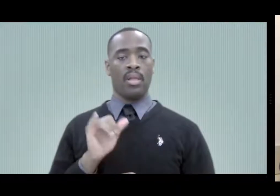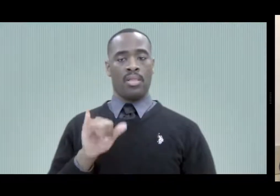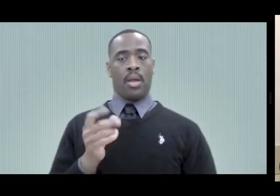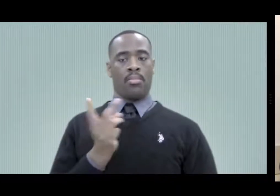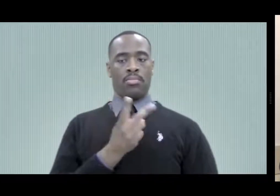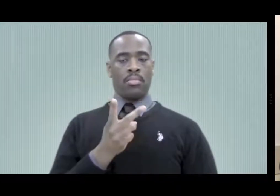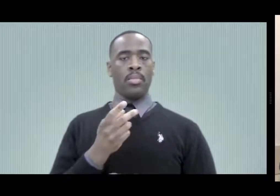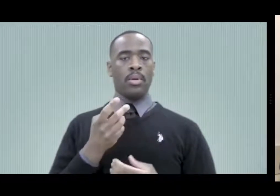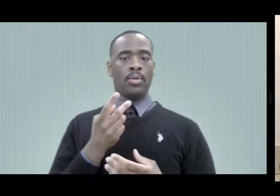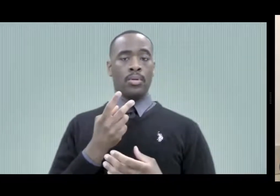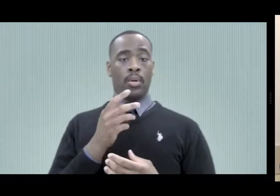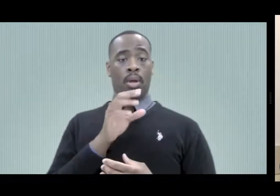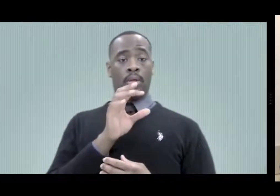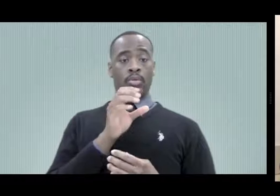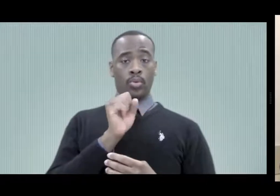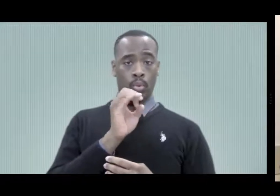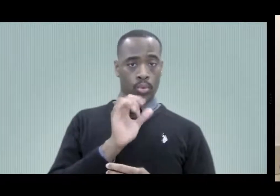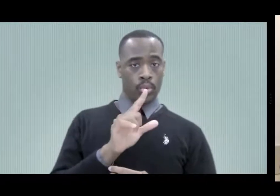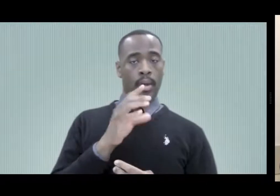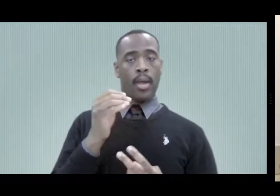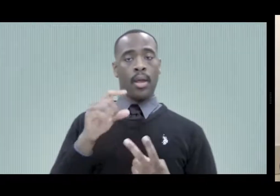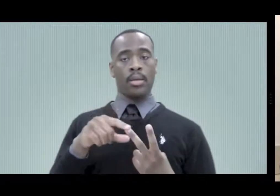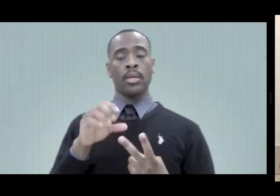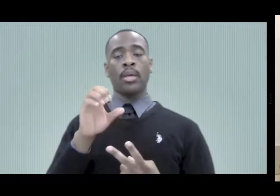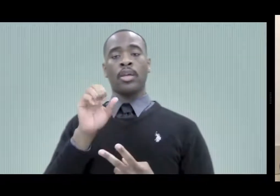prevents that contact.